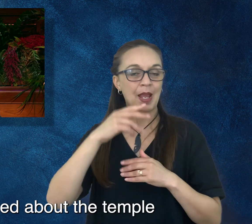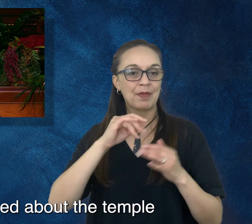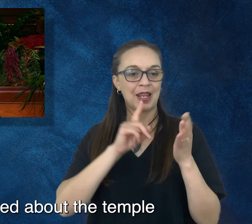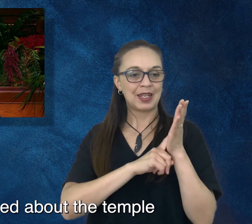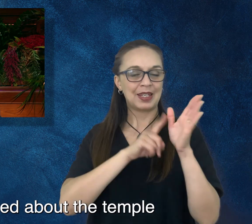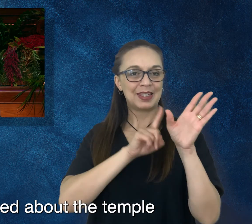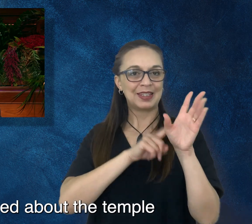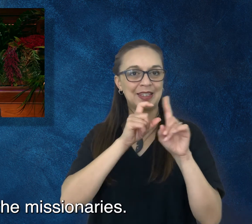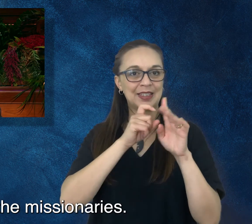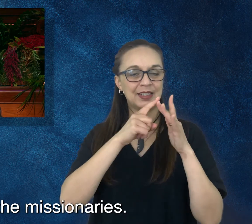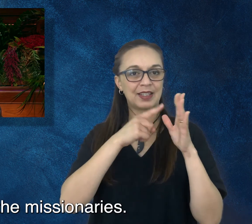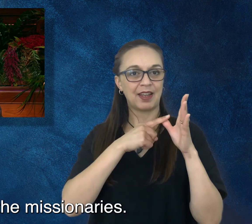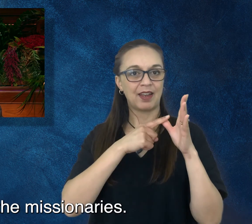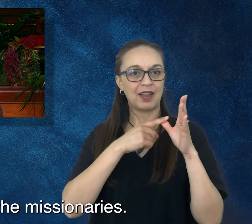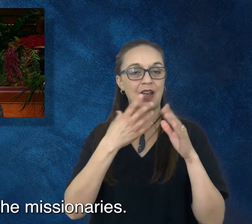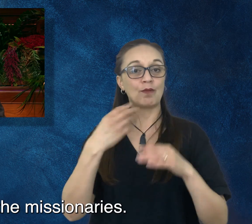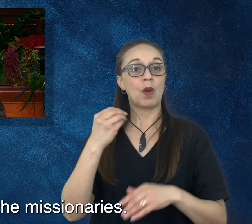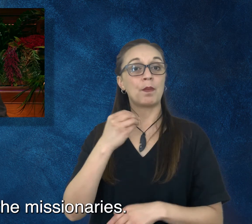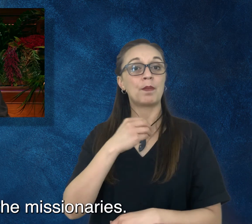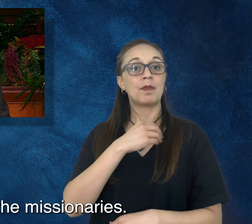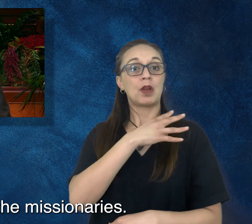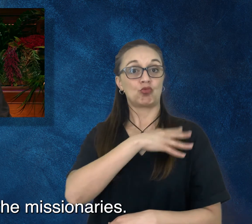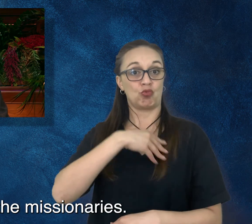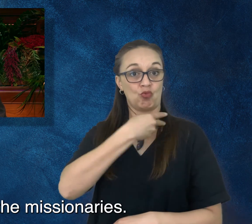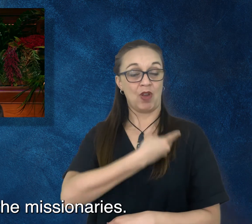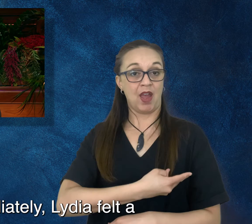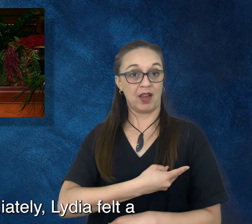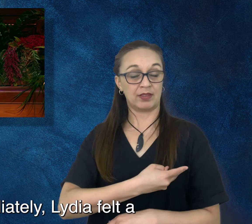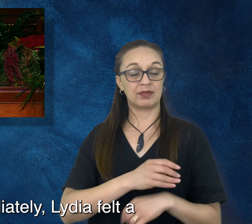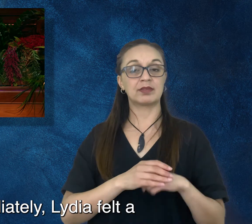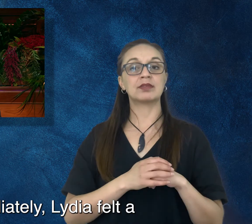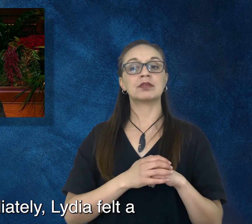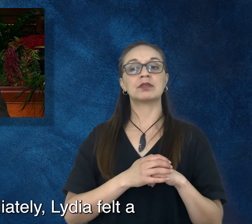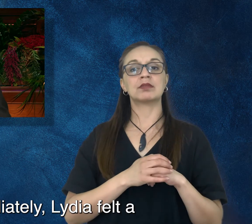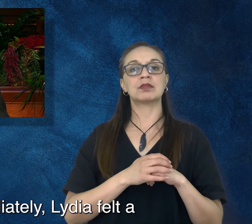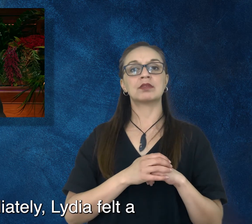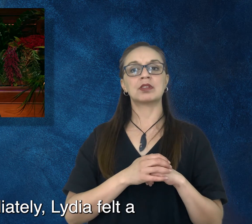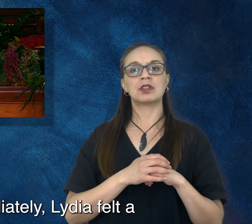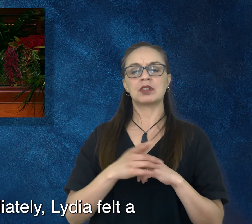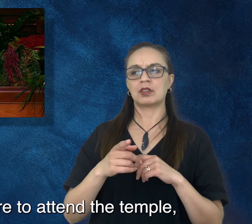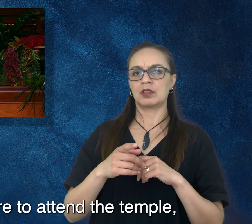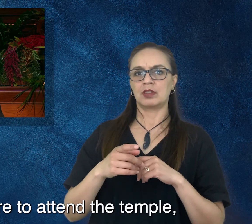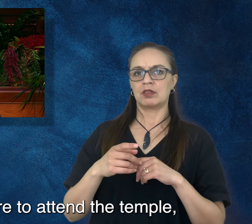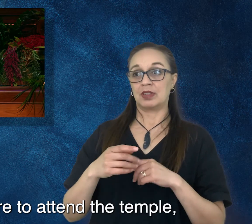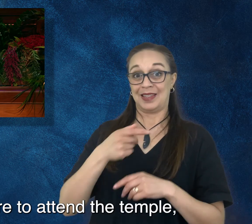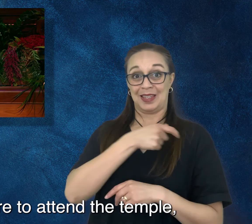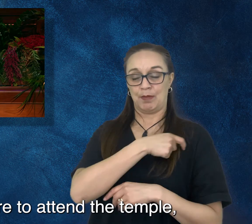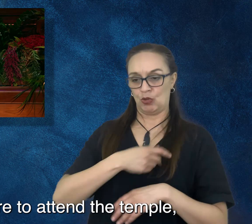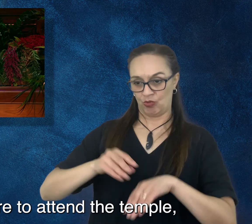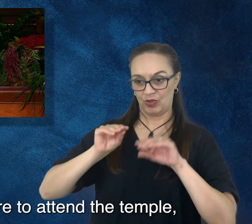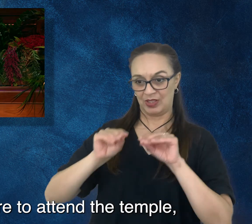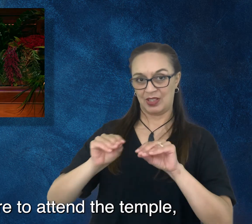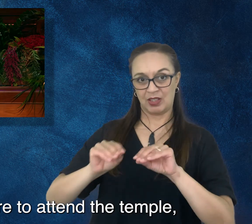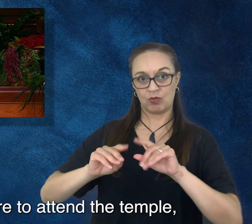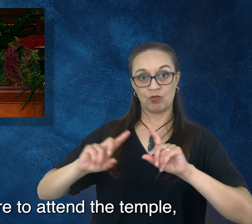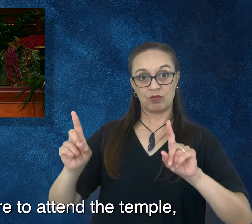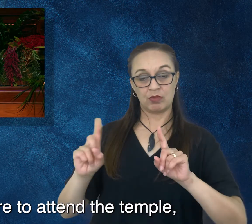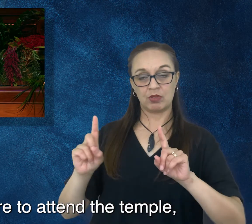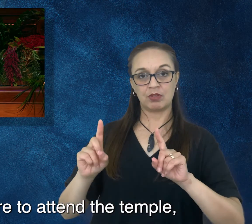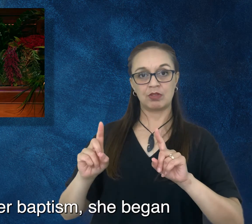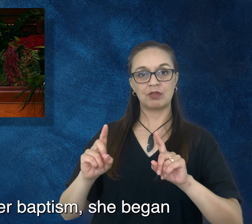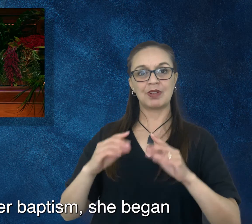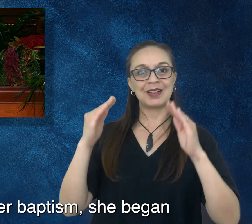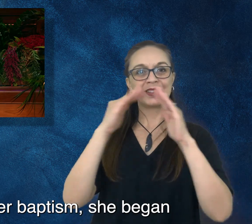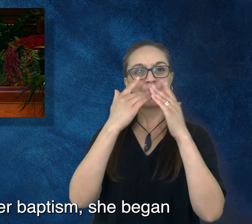learned about the temple from the missionaries. Immediately, Lydia felt a fervent desire to attend the temple.